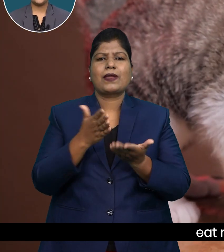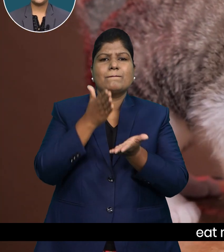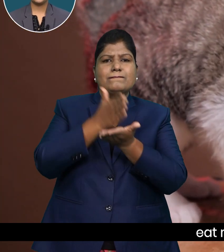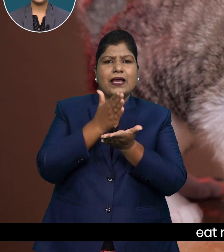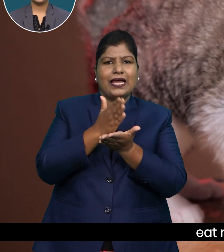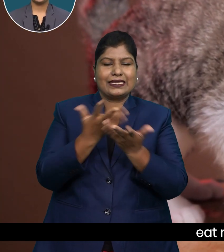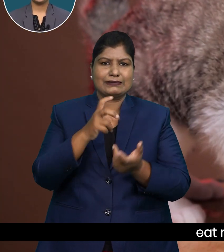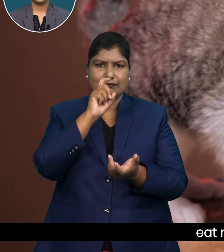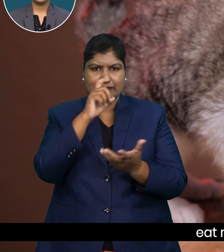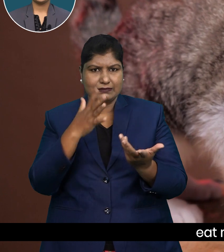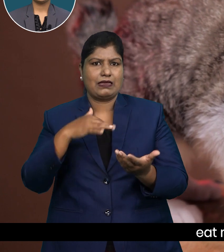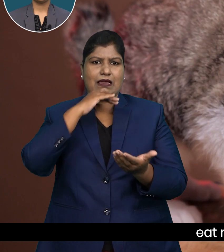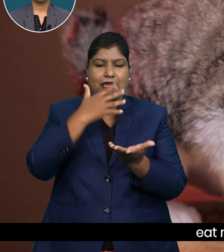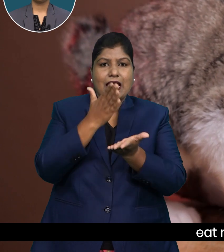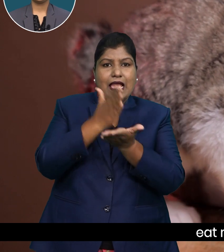milk.